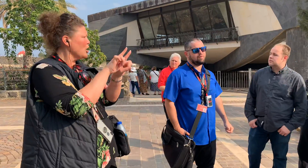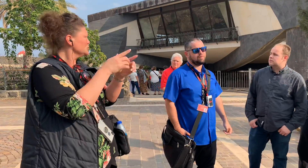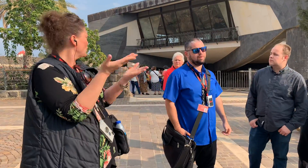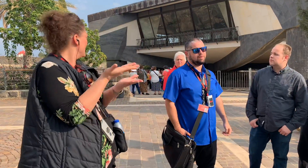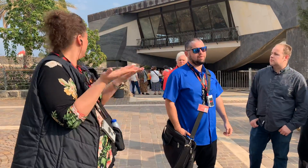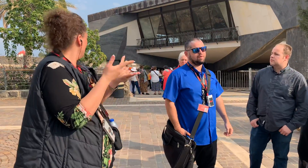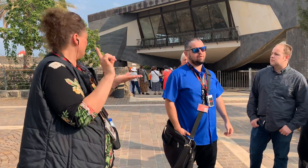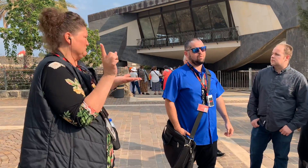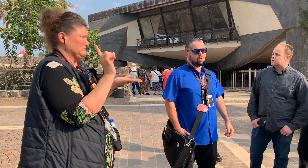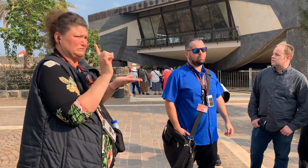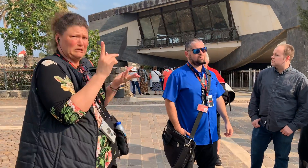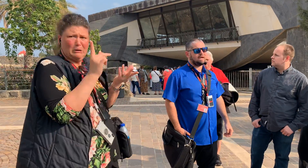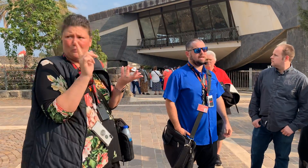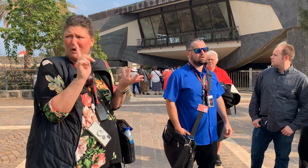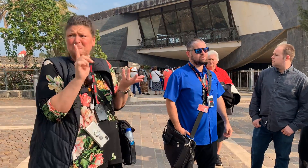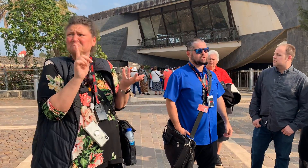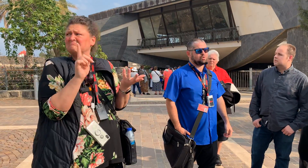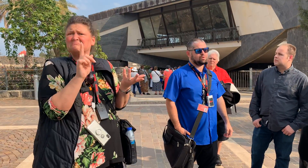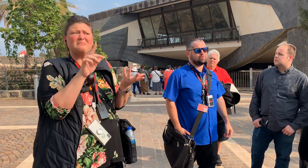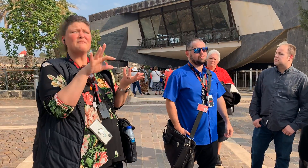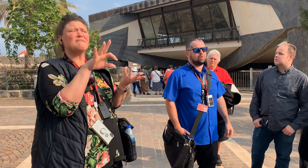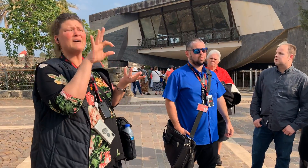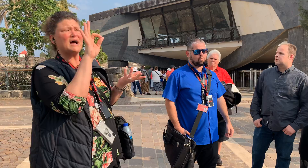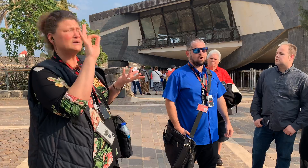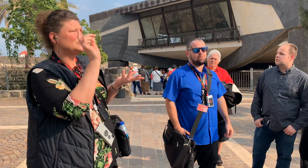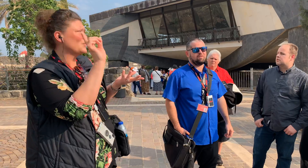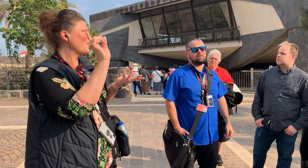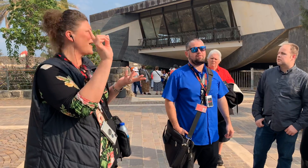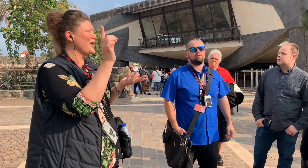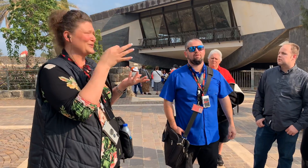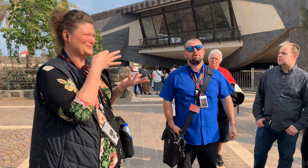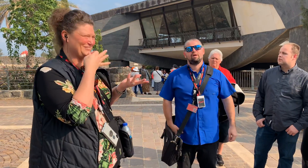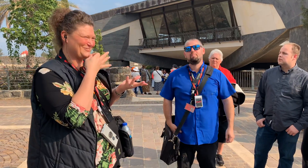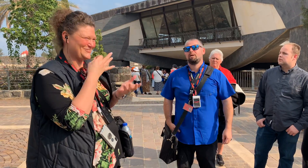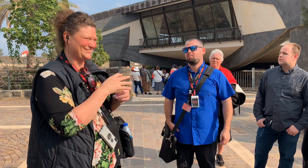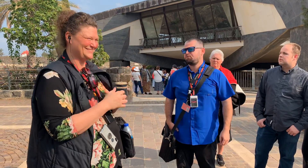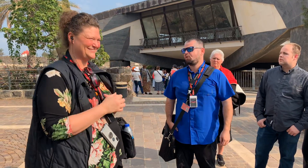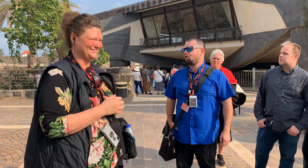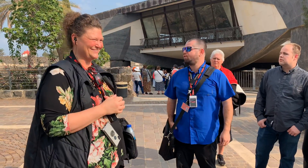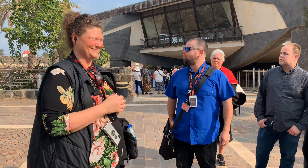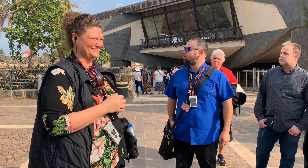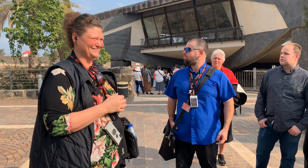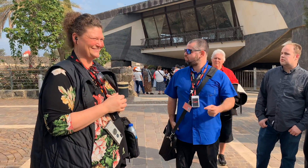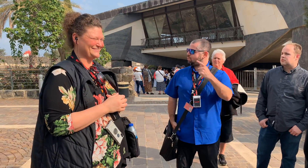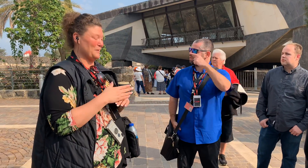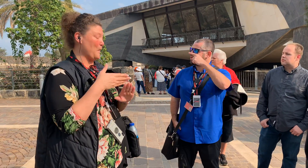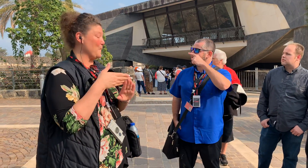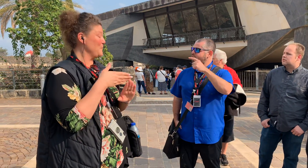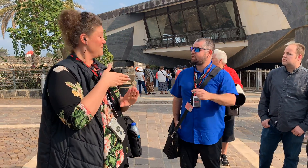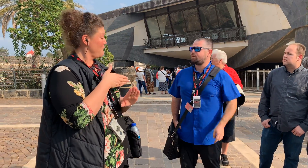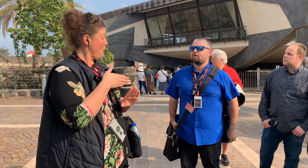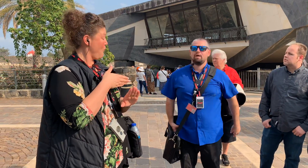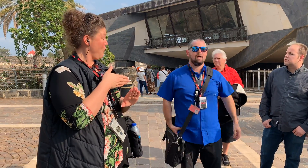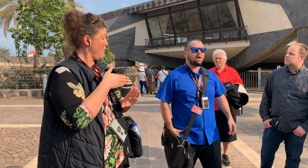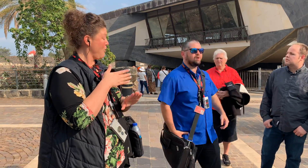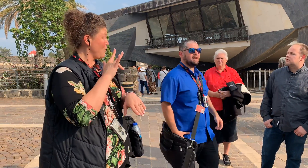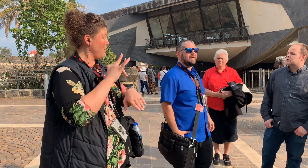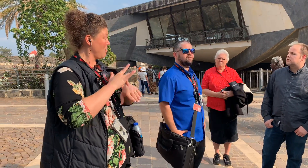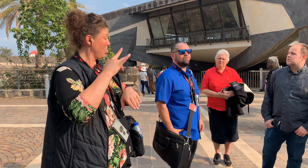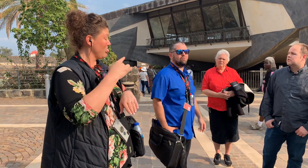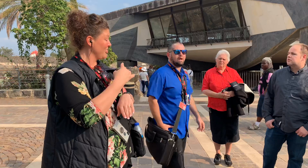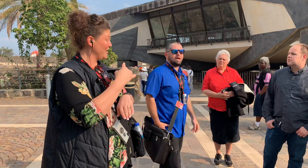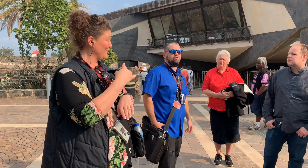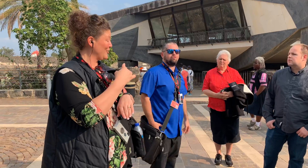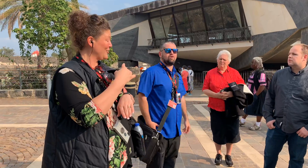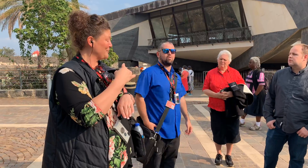here. We'll find out soon where is it. But before we'll go there, I would